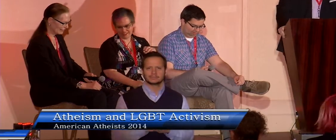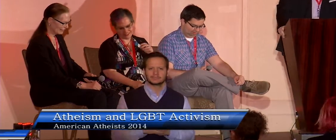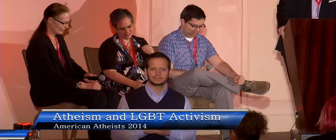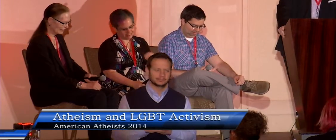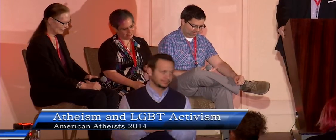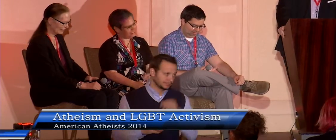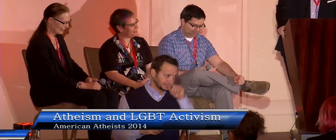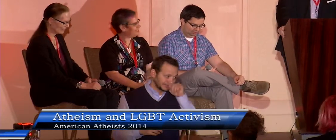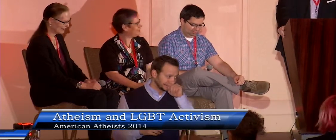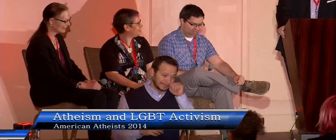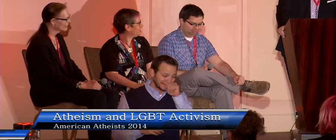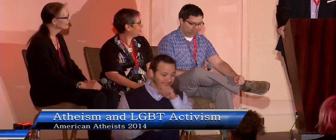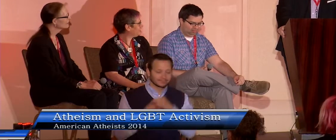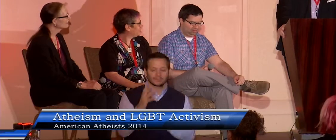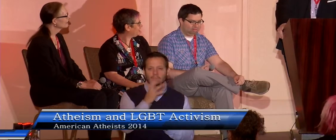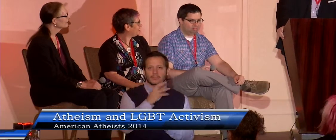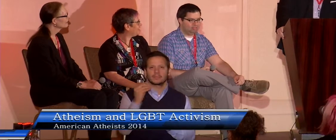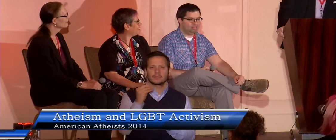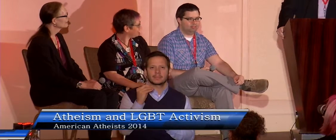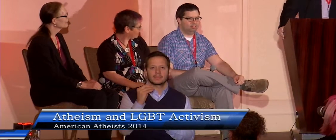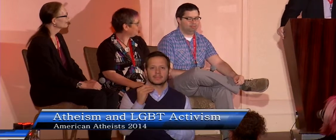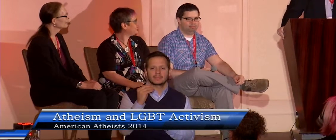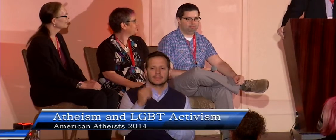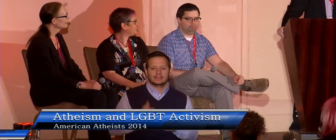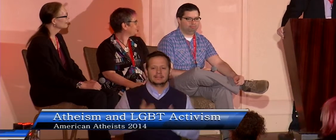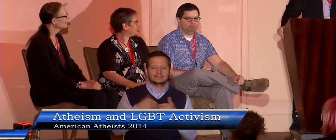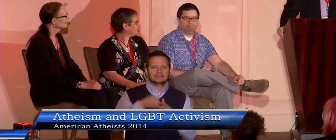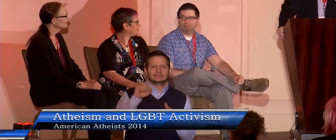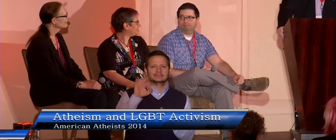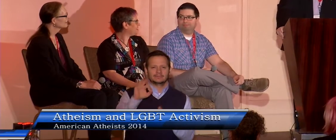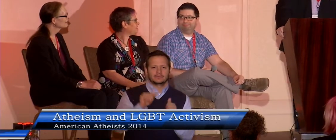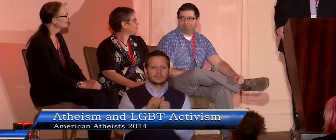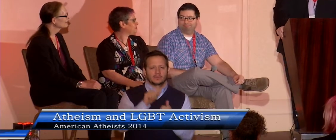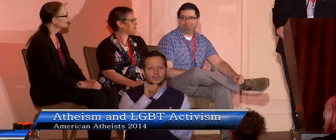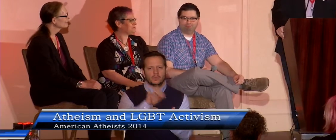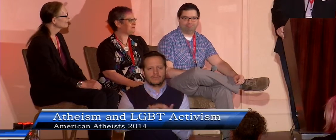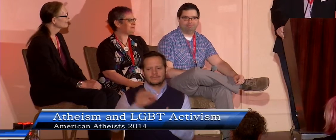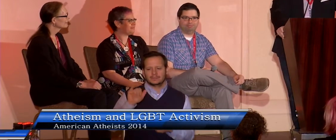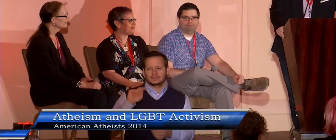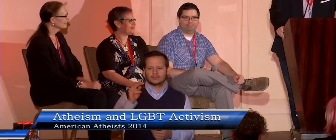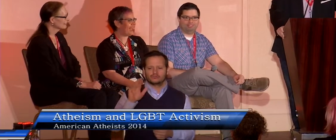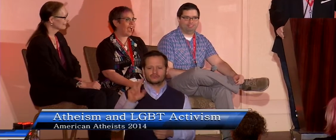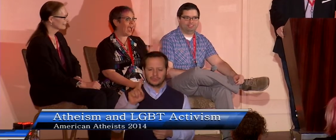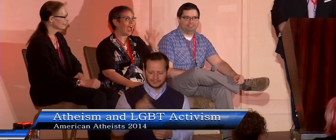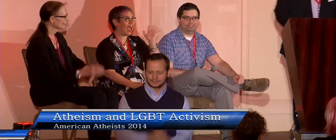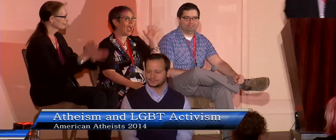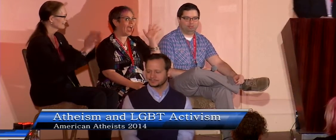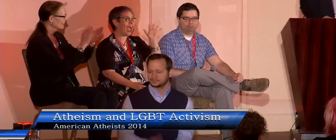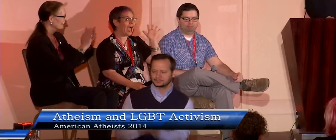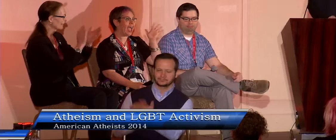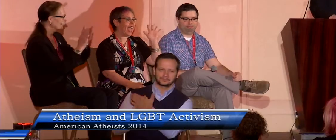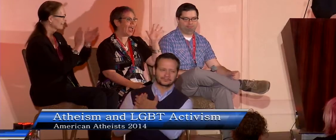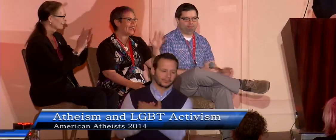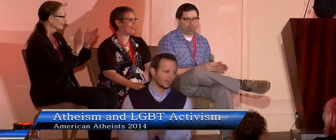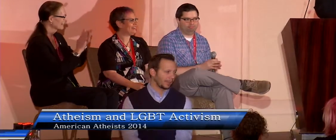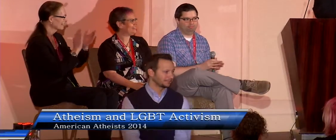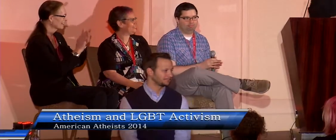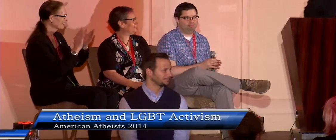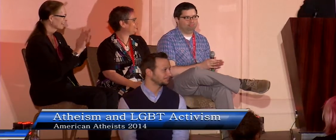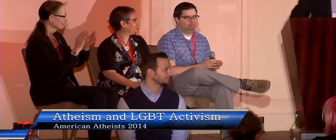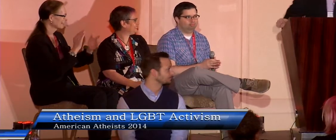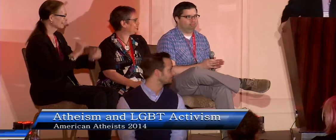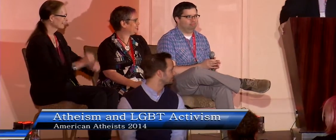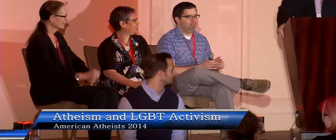right. And lives in San Francisco with her wife, Ingrid. So give Greta a hand.